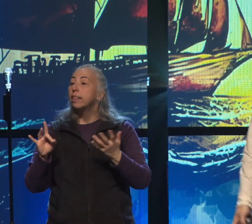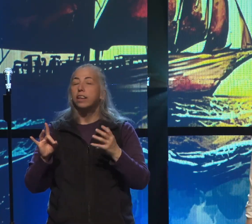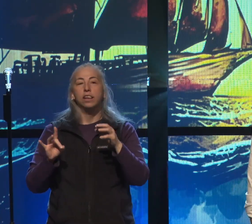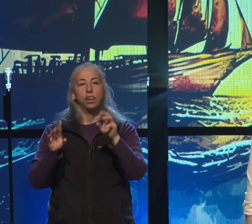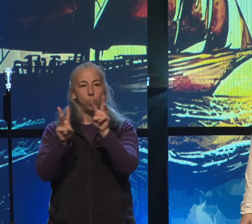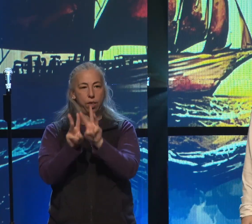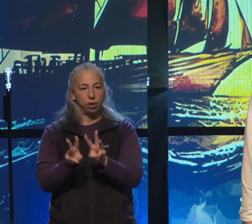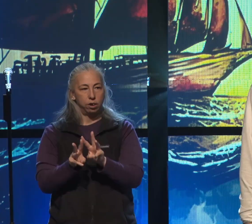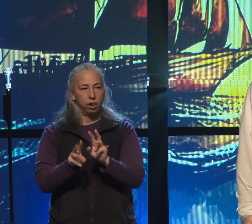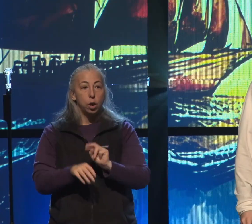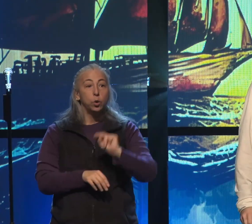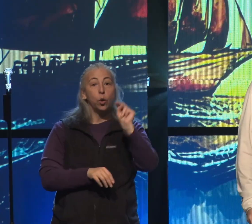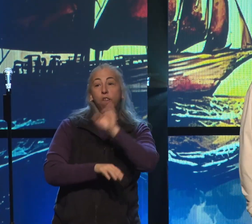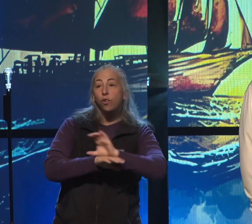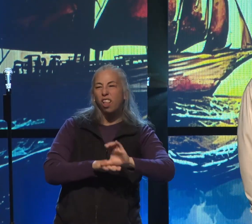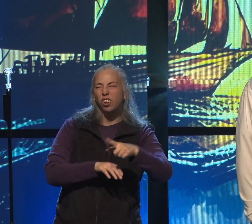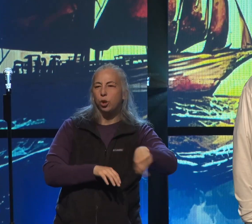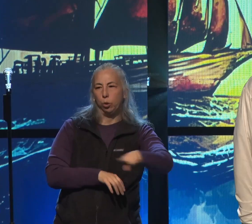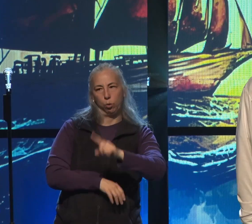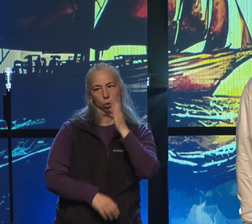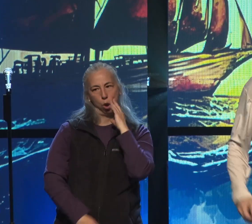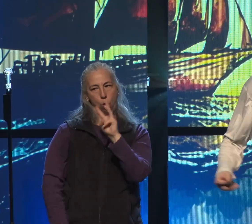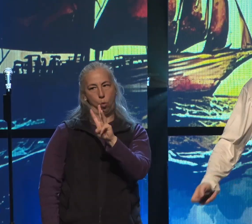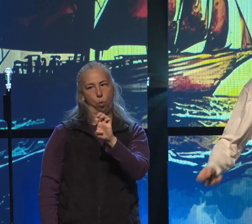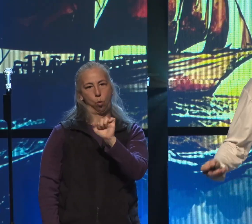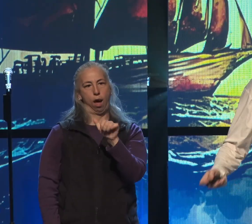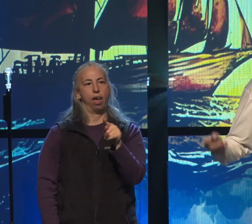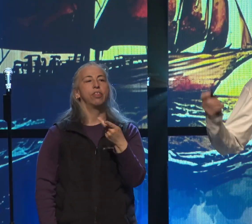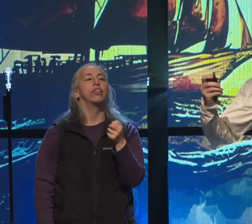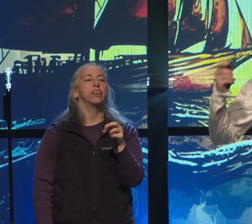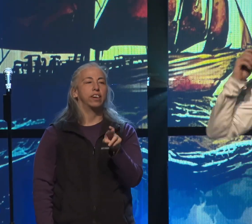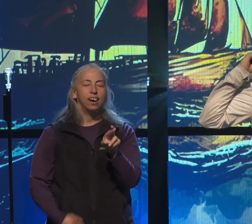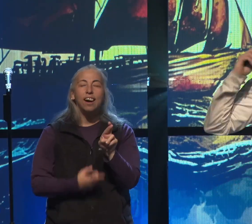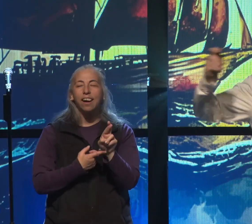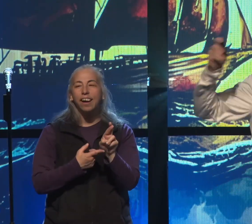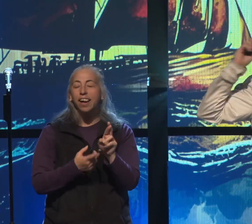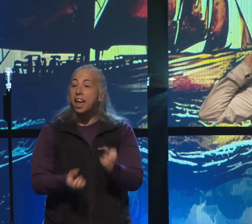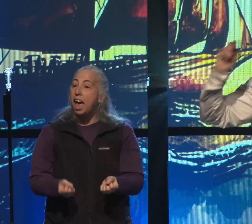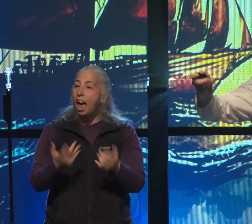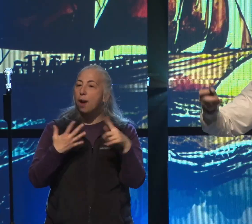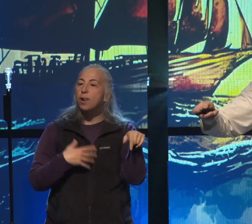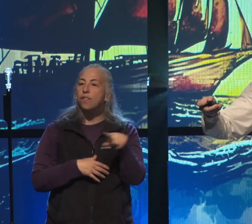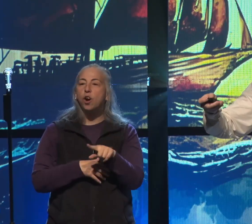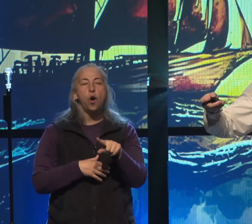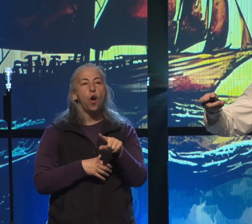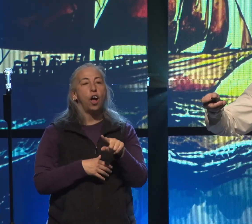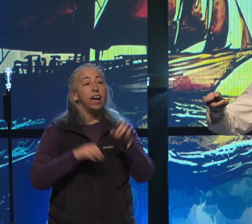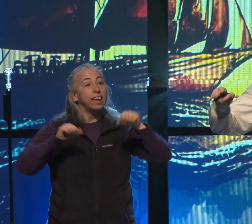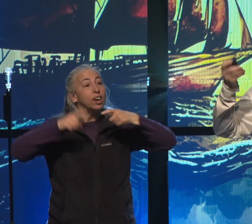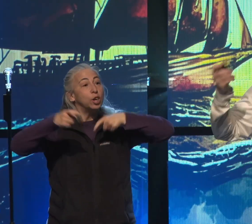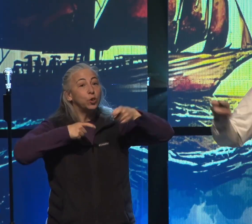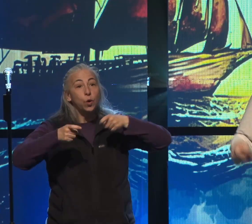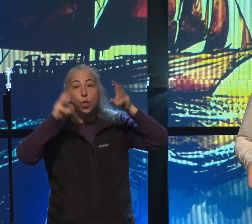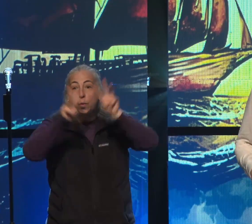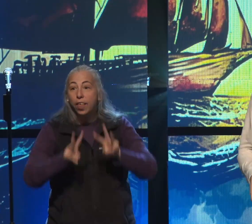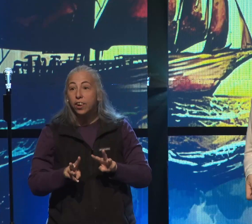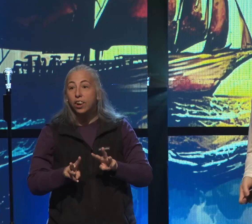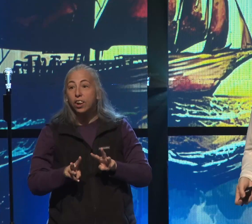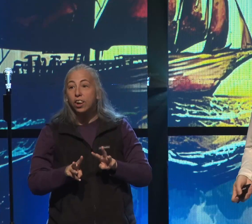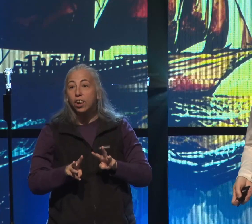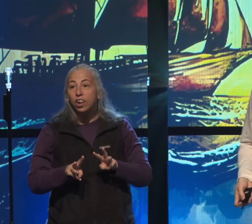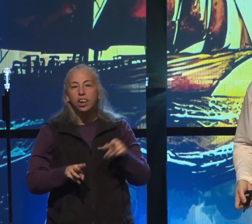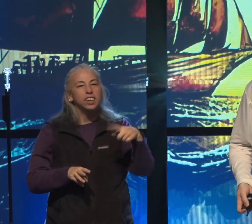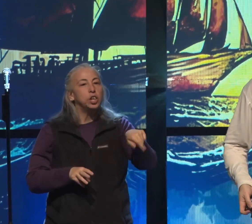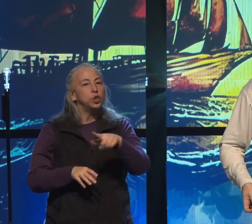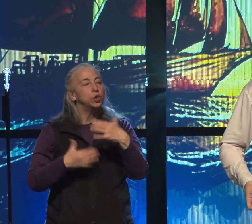northern Colorado, you know about the weather, right? The weather, right? How many of y'all can control the weather? Did you try? Did you go out and do a